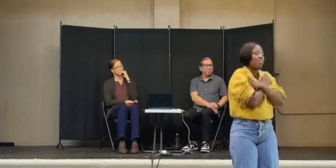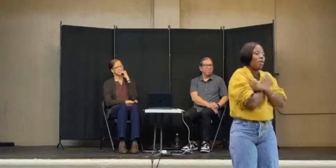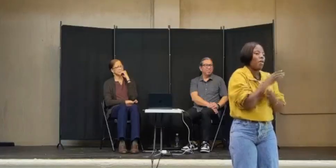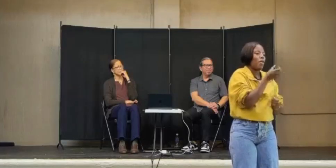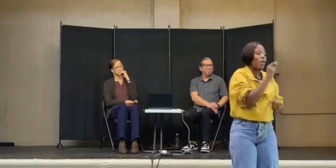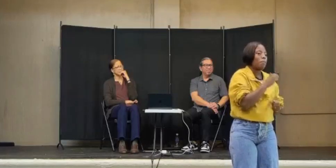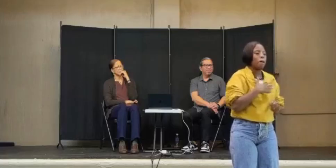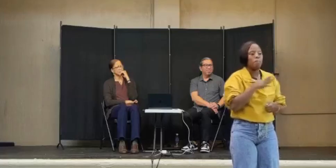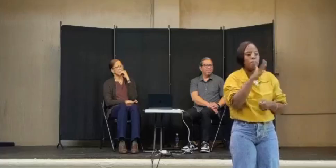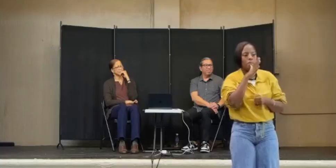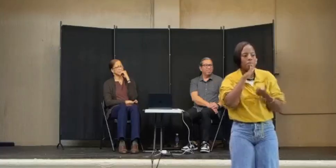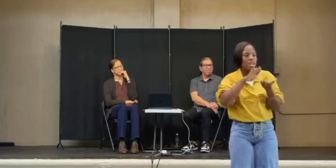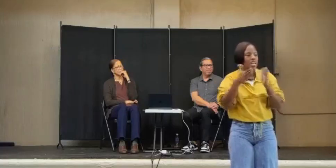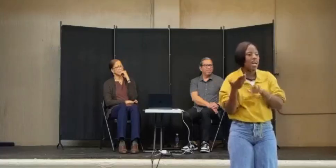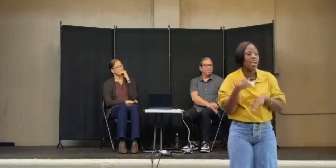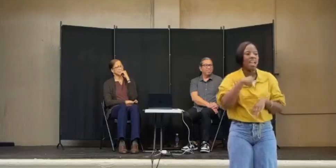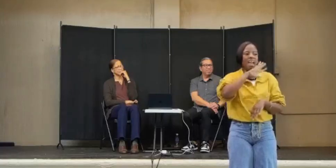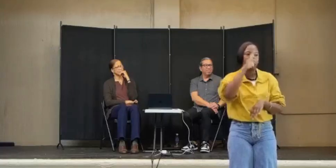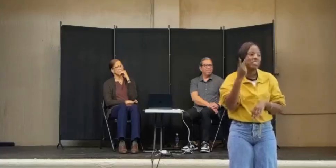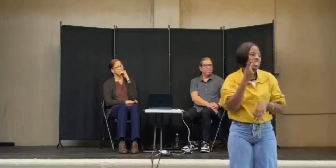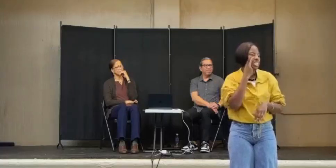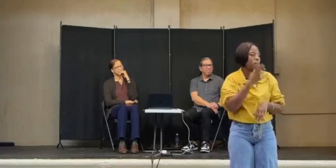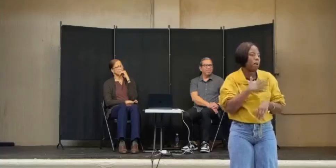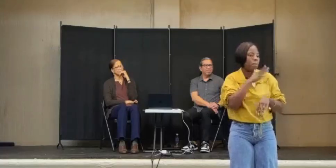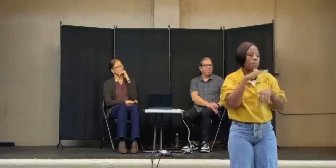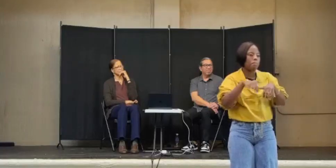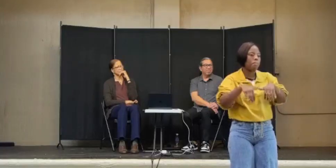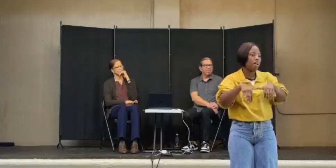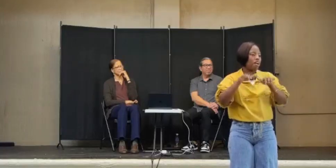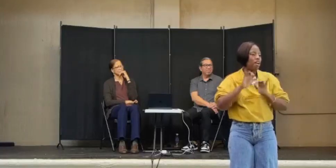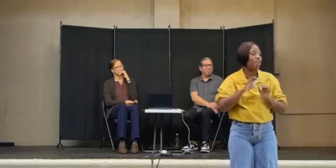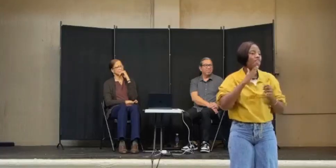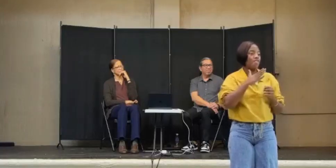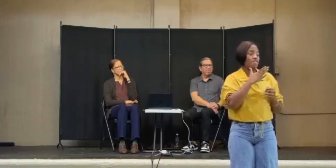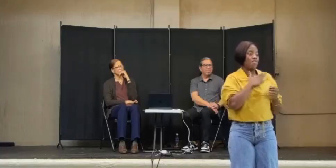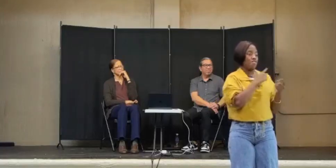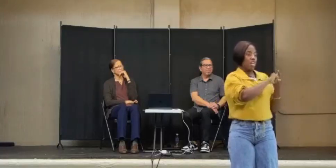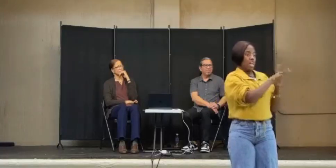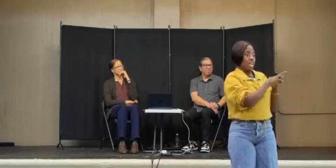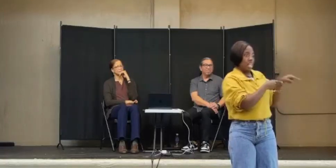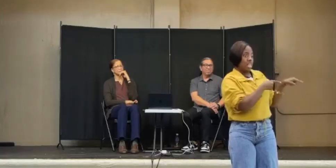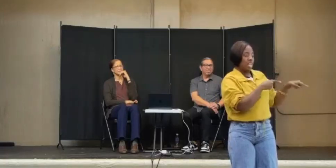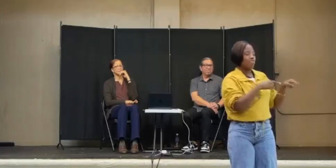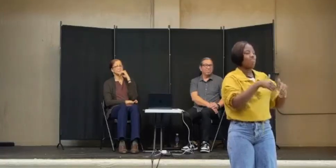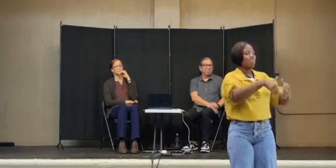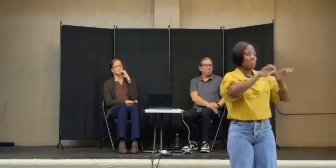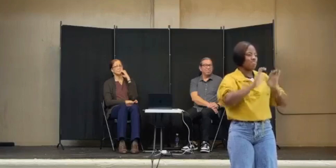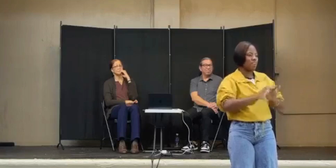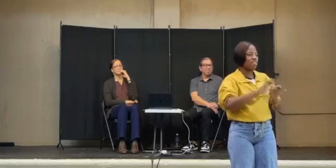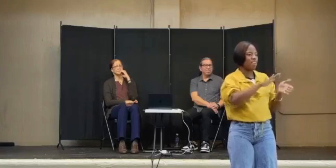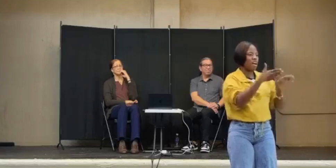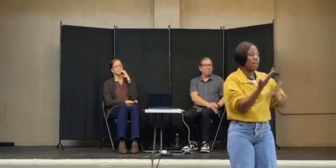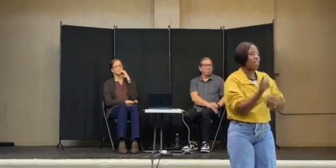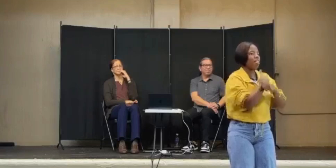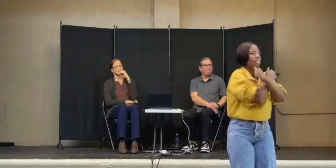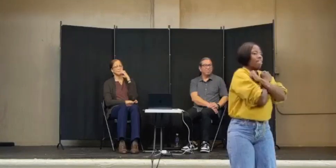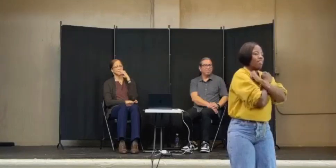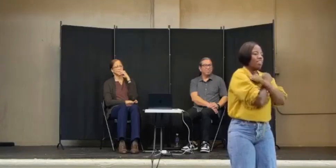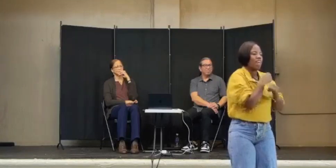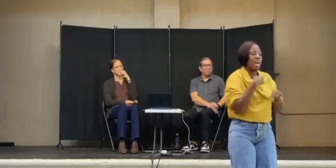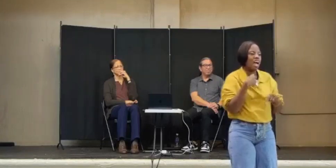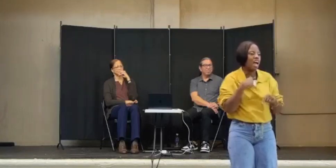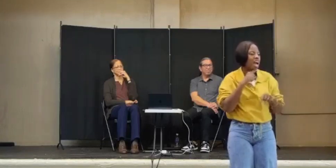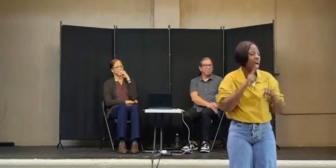And we sat down together and I cried. We cried together, and you know, my mother did pass away,